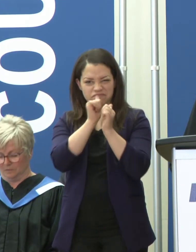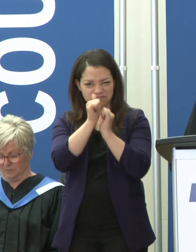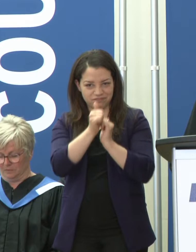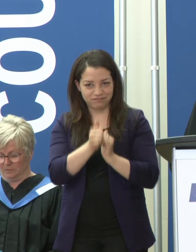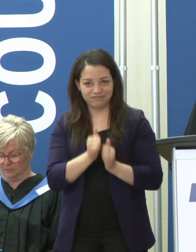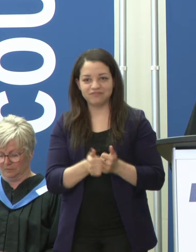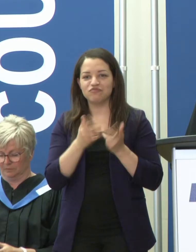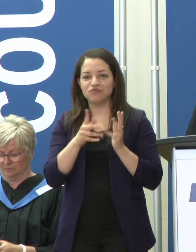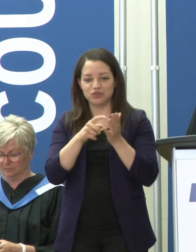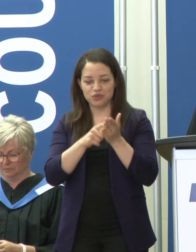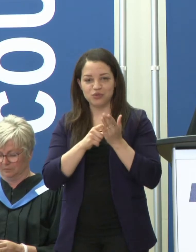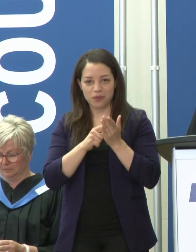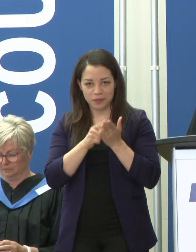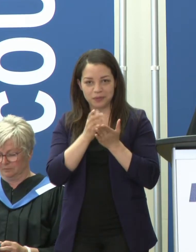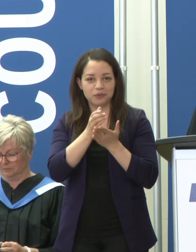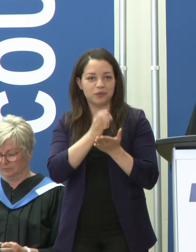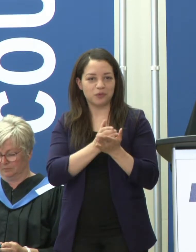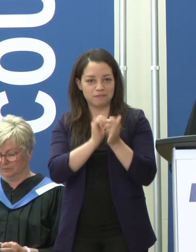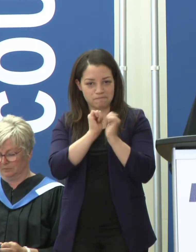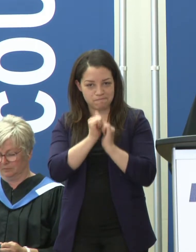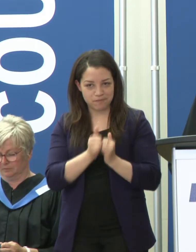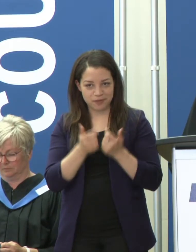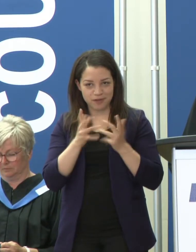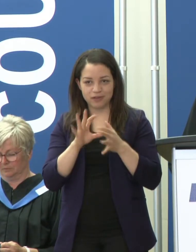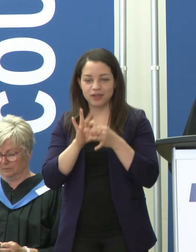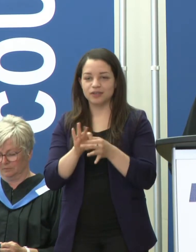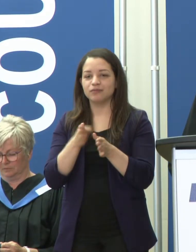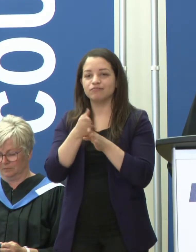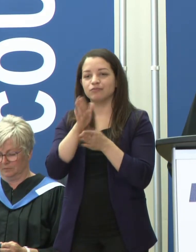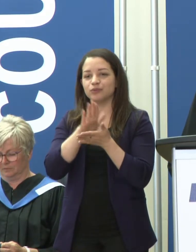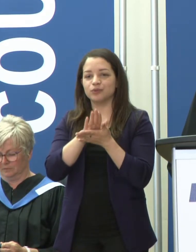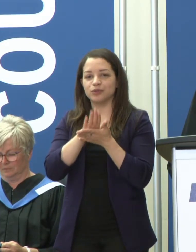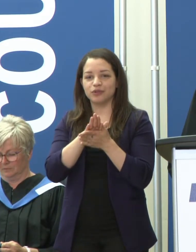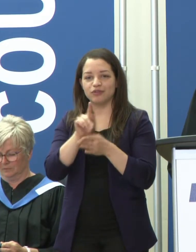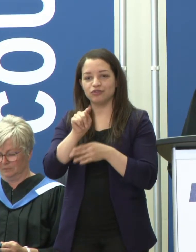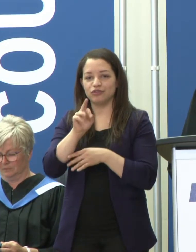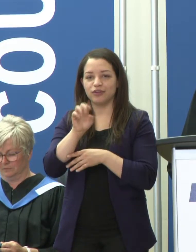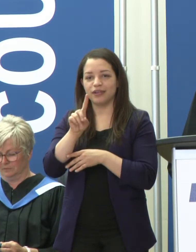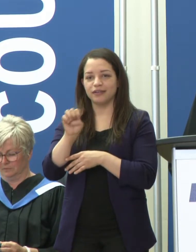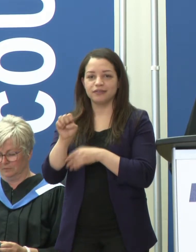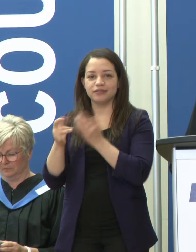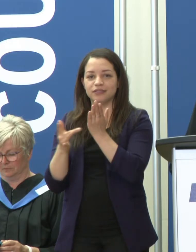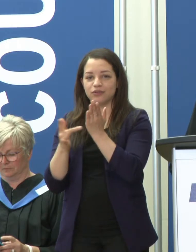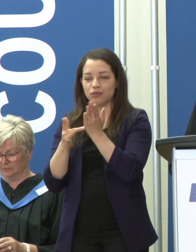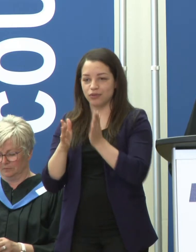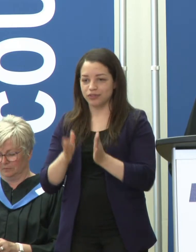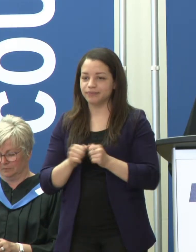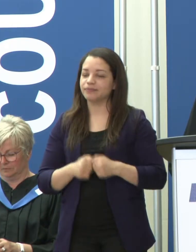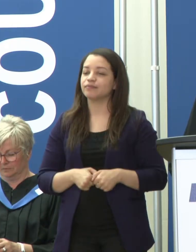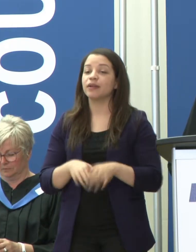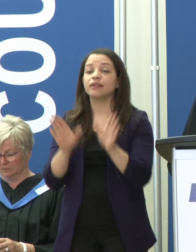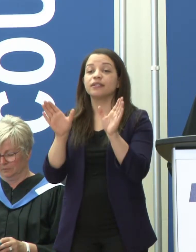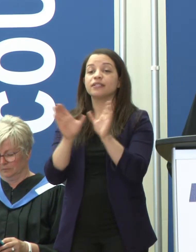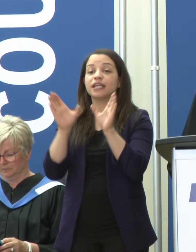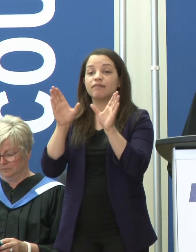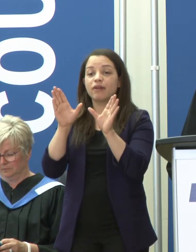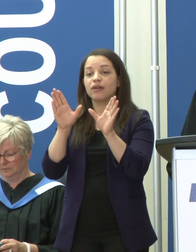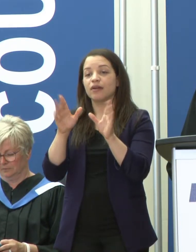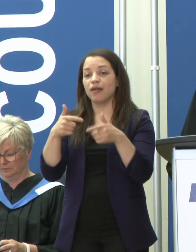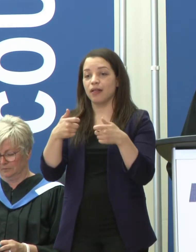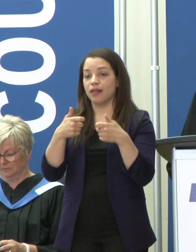all the requirements for credentials in the School of Trades and Technology. For the Certificate of